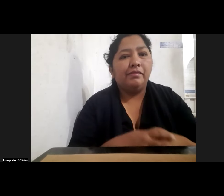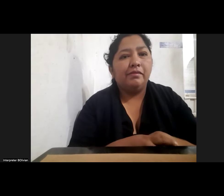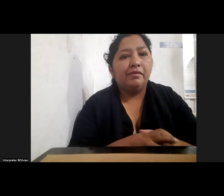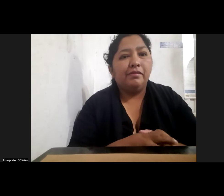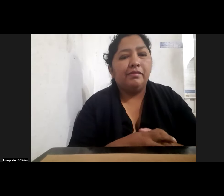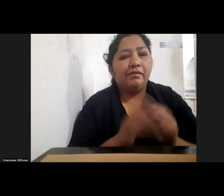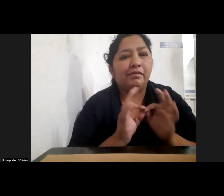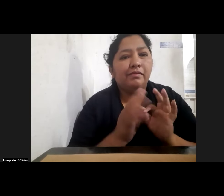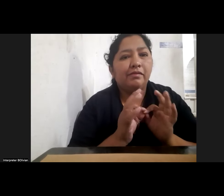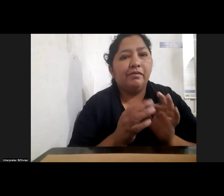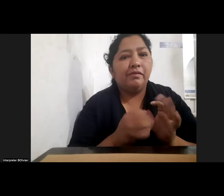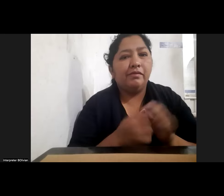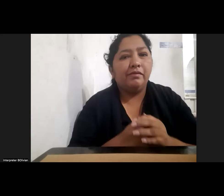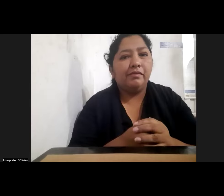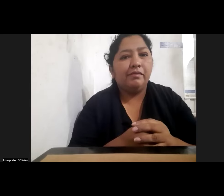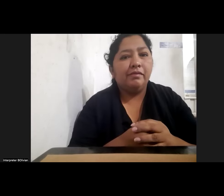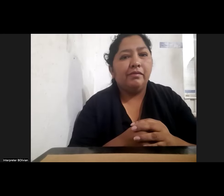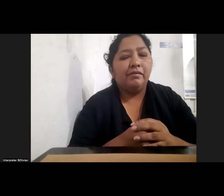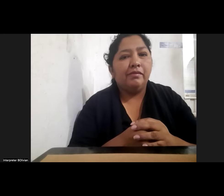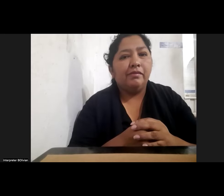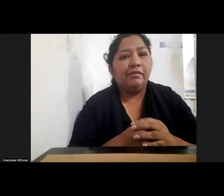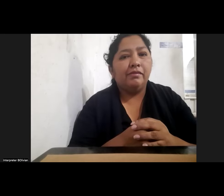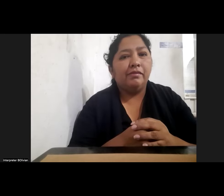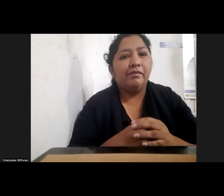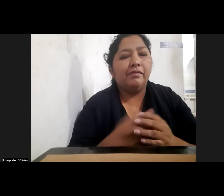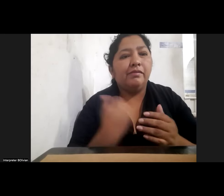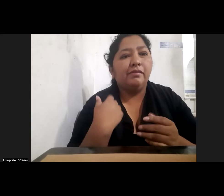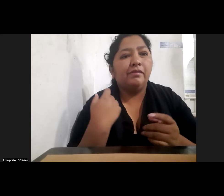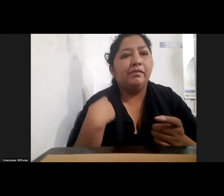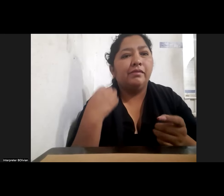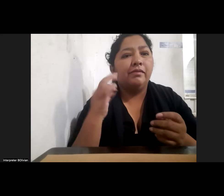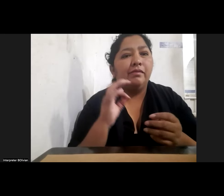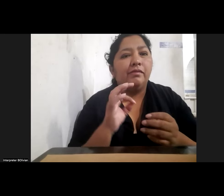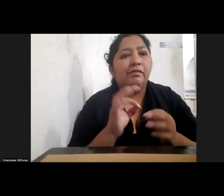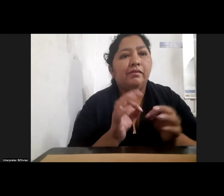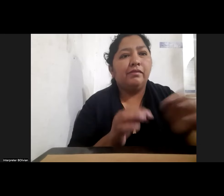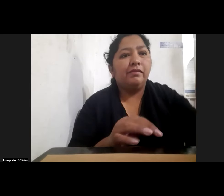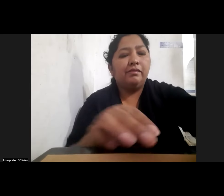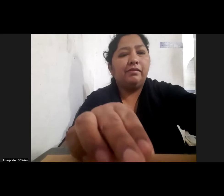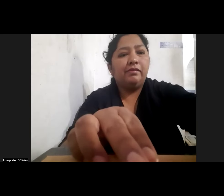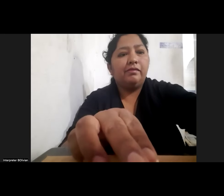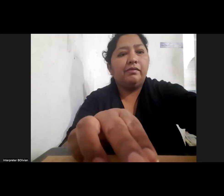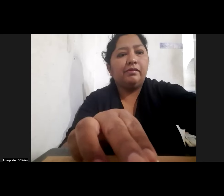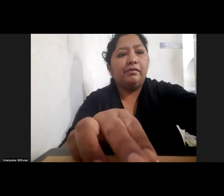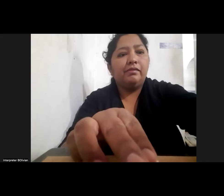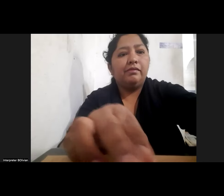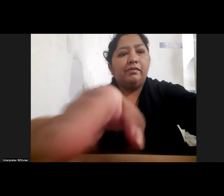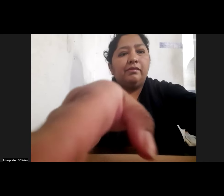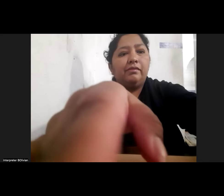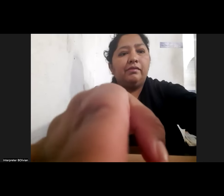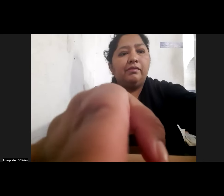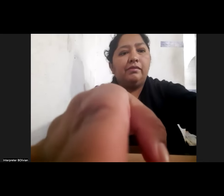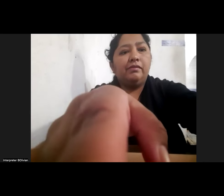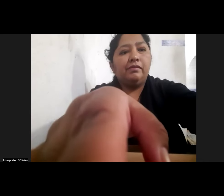Rowe, who is the program manager for Down Syndrome International, who will speak about the affordability of